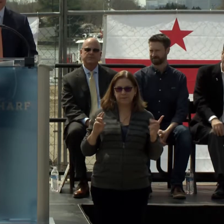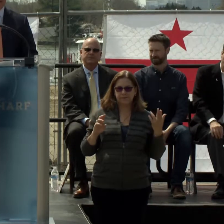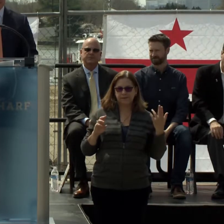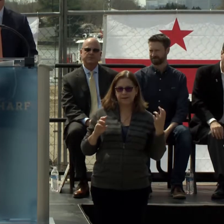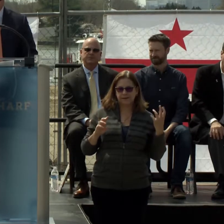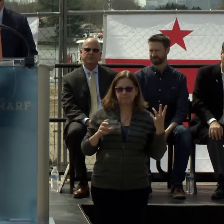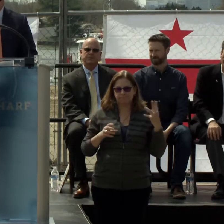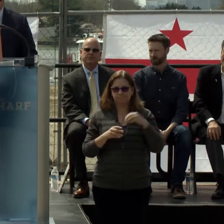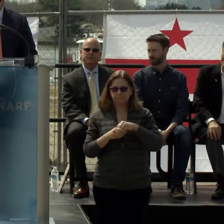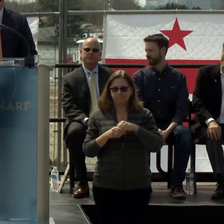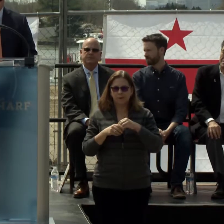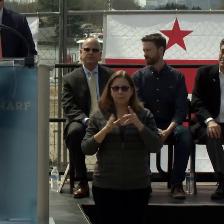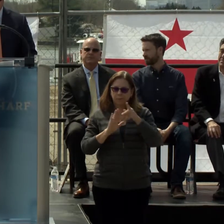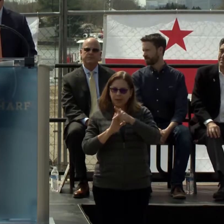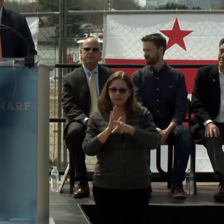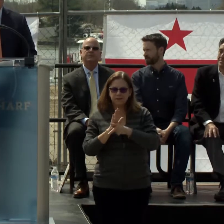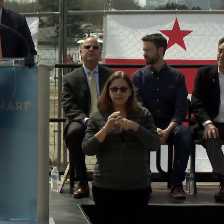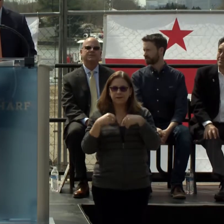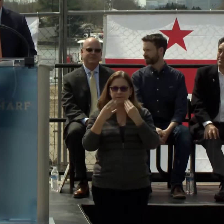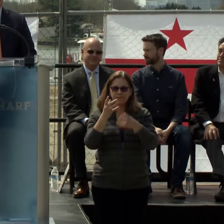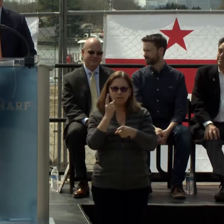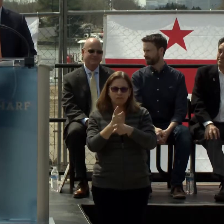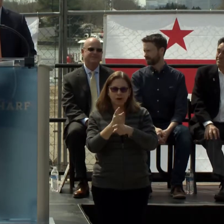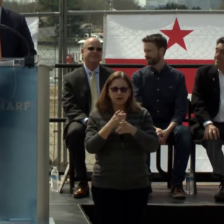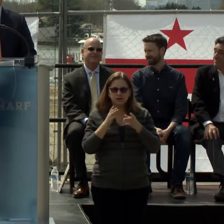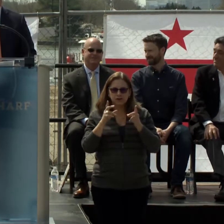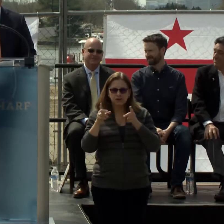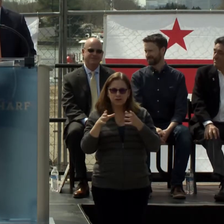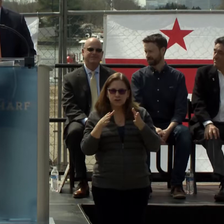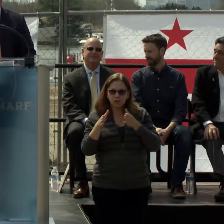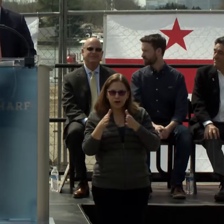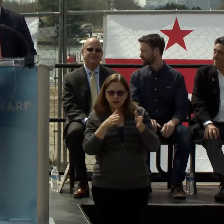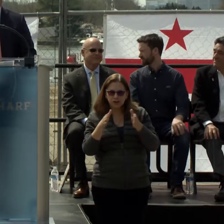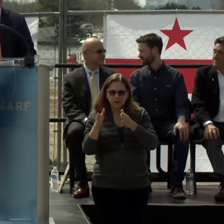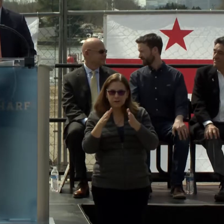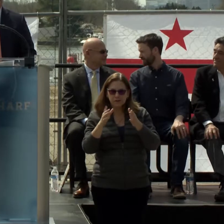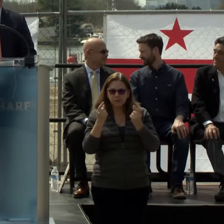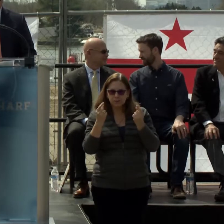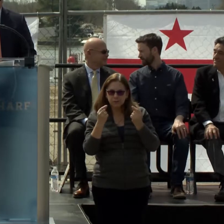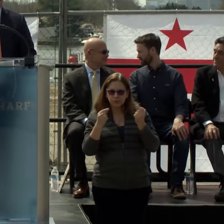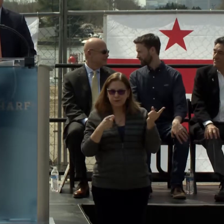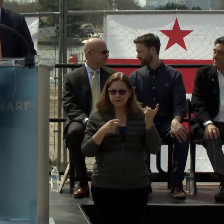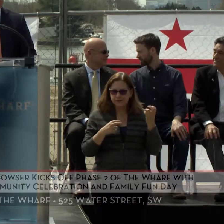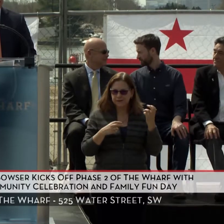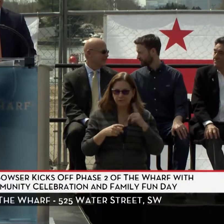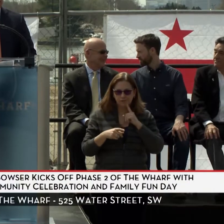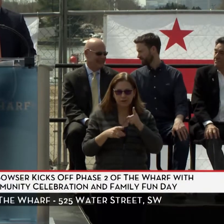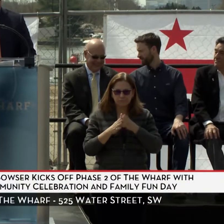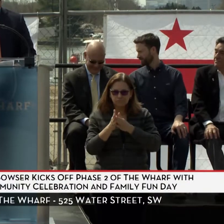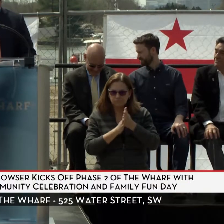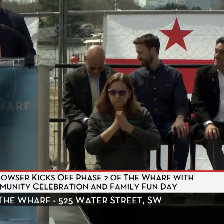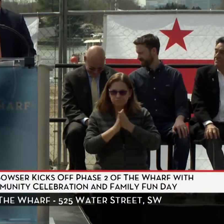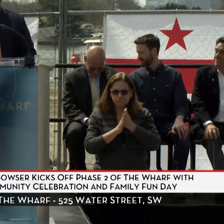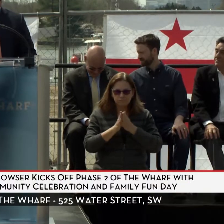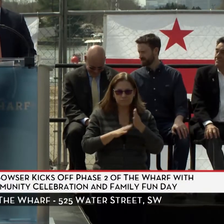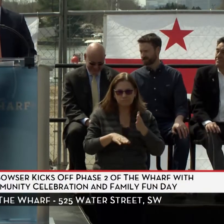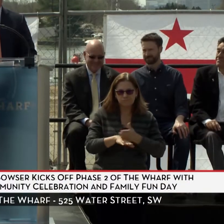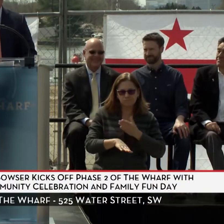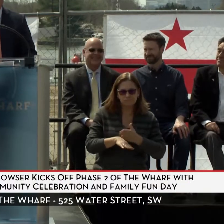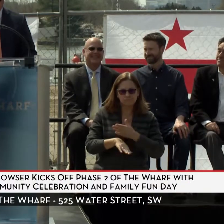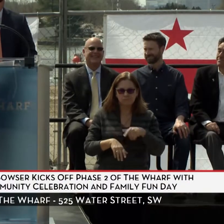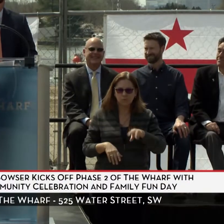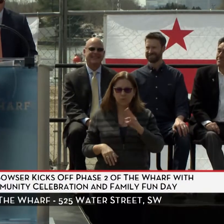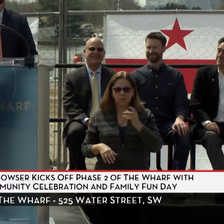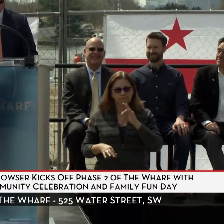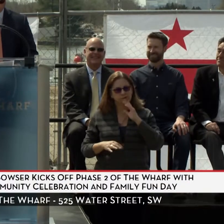Association. Since 2006, Charles has been an enthusiastic champion of the Wharf and has fostered the development of community in this ward. So please